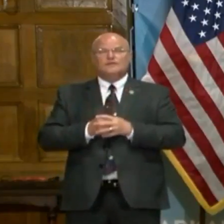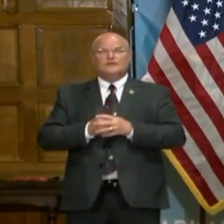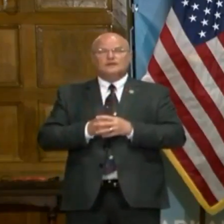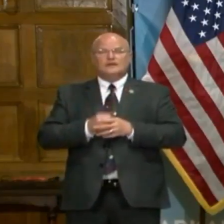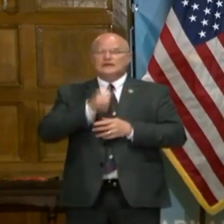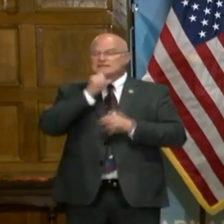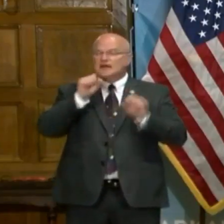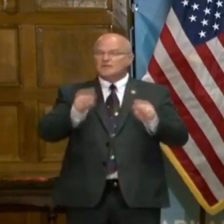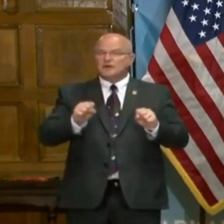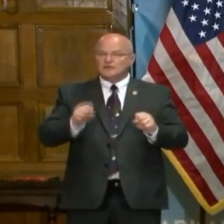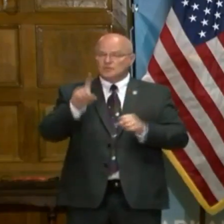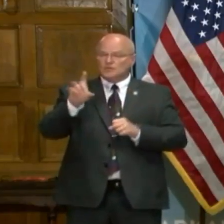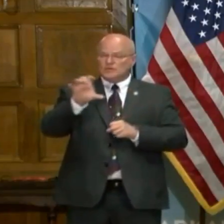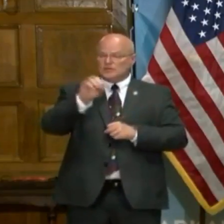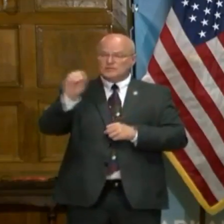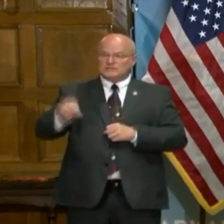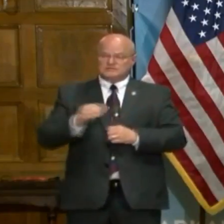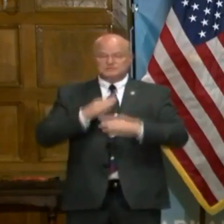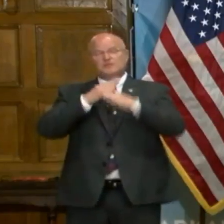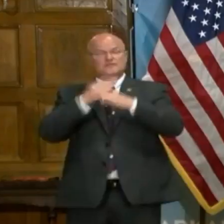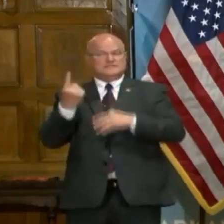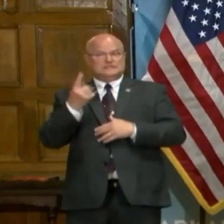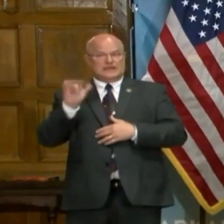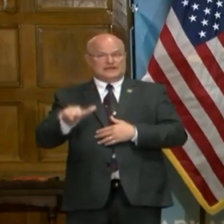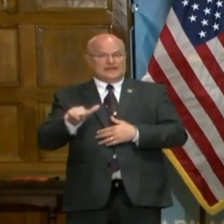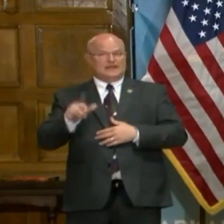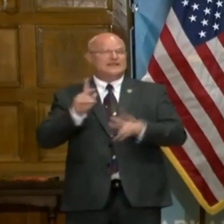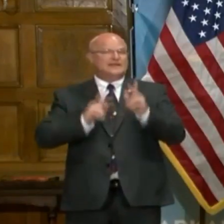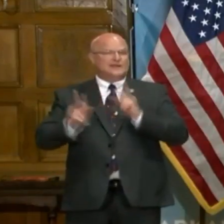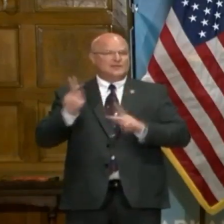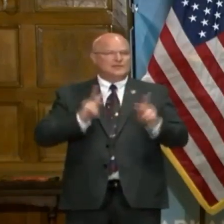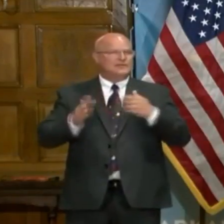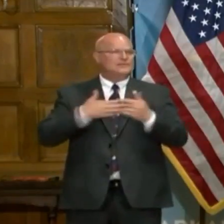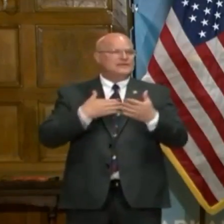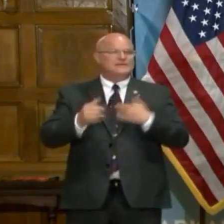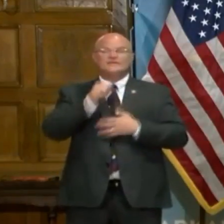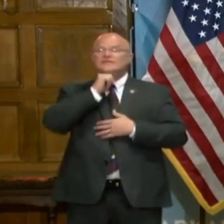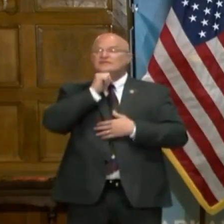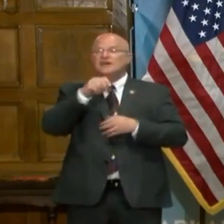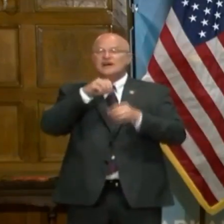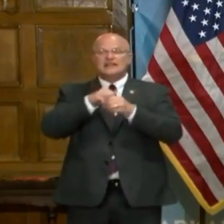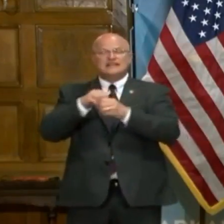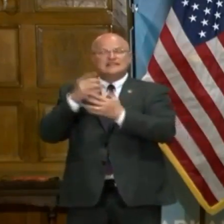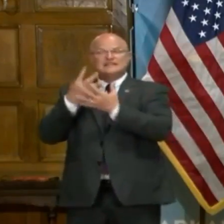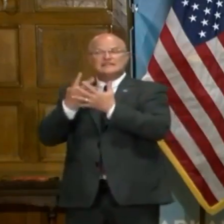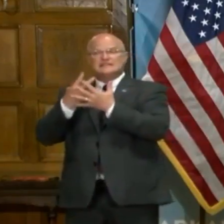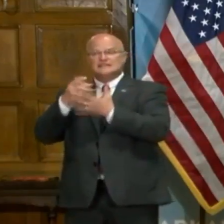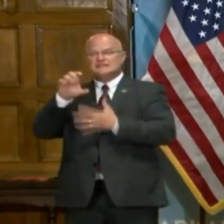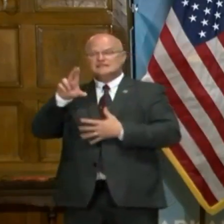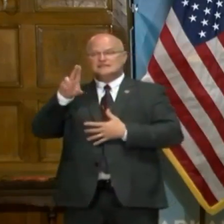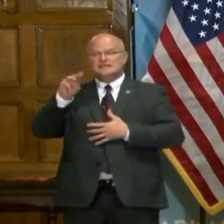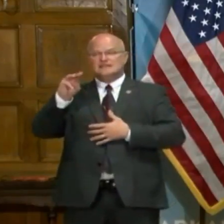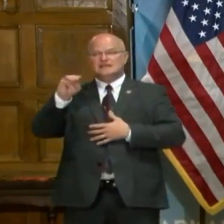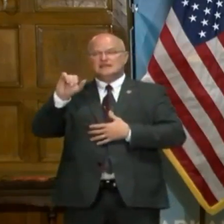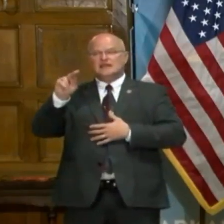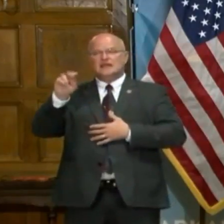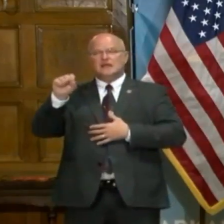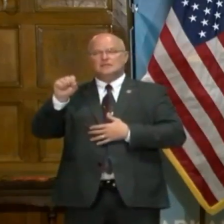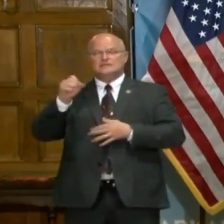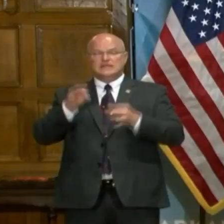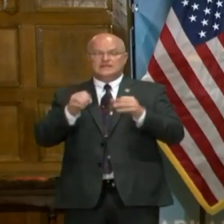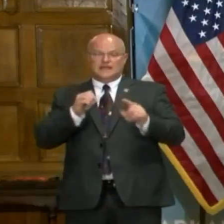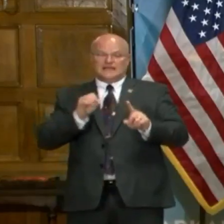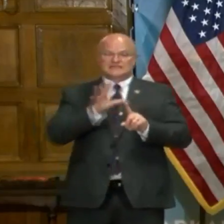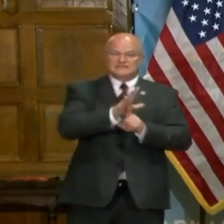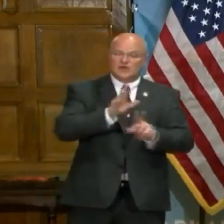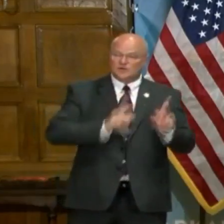There's not possible to 100% prevent something like that. People, even if they're not in the Cummins unit, if they choose to go and expose